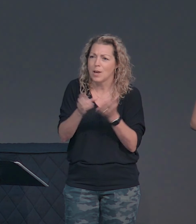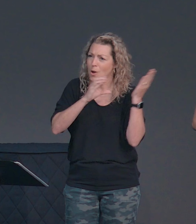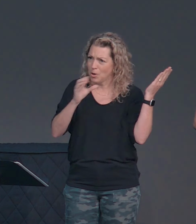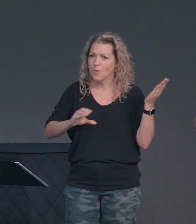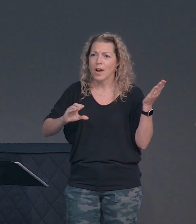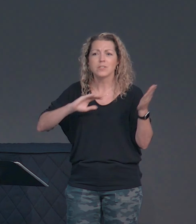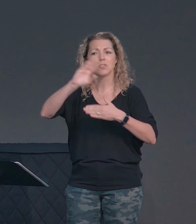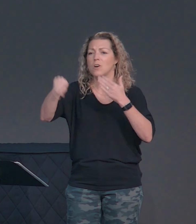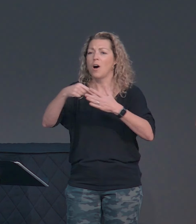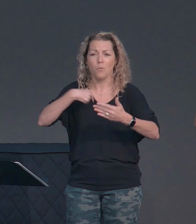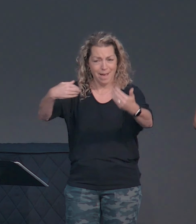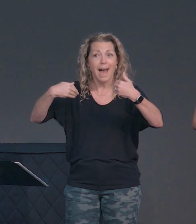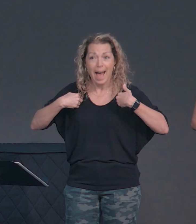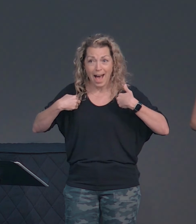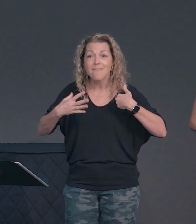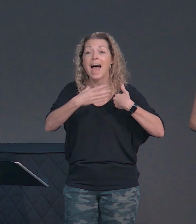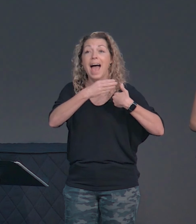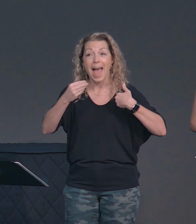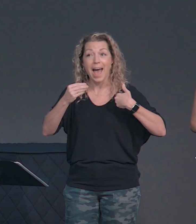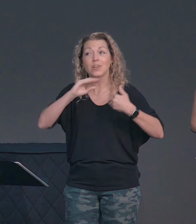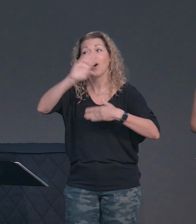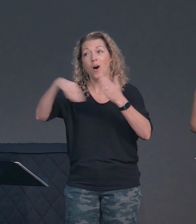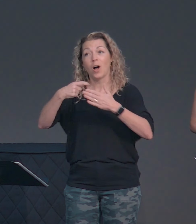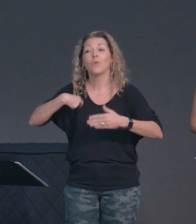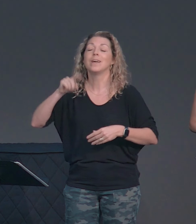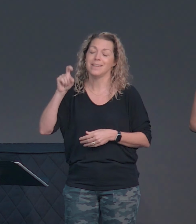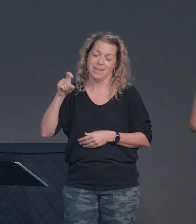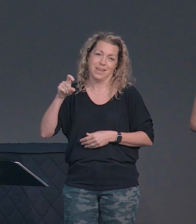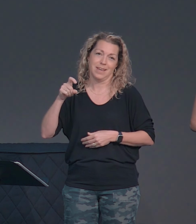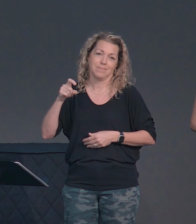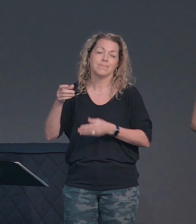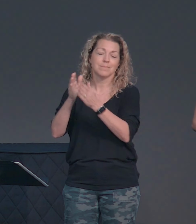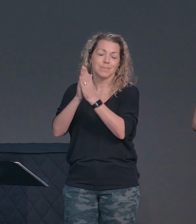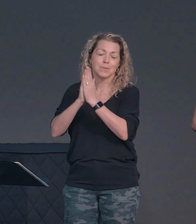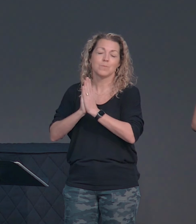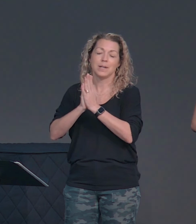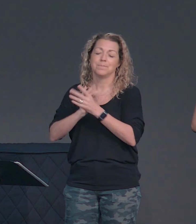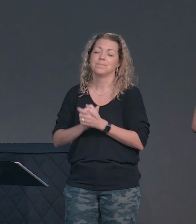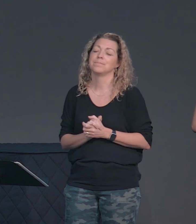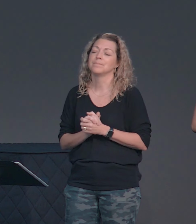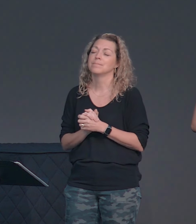need. Let's pray together before we open the Word of God.